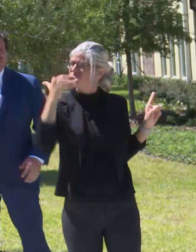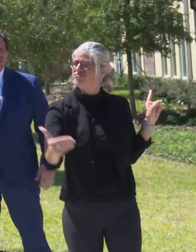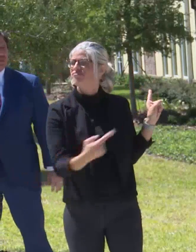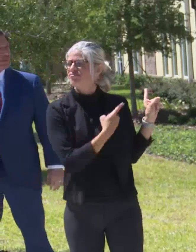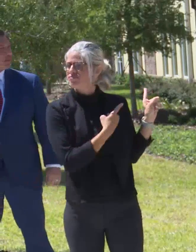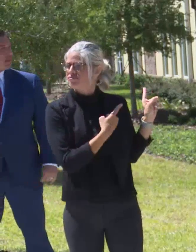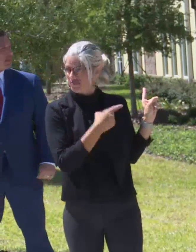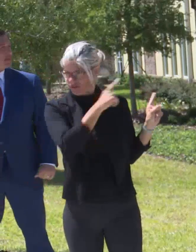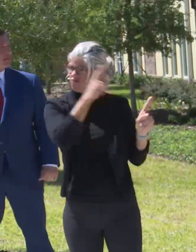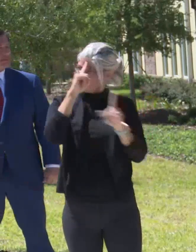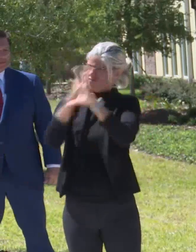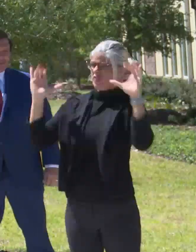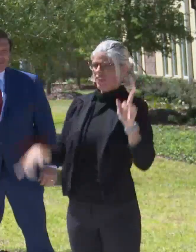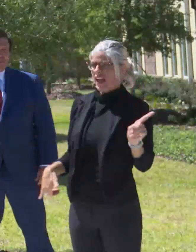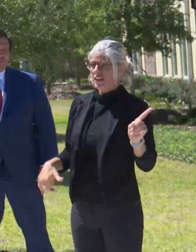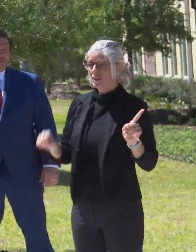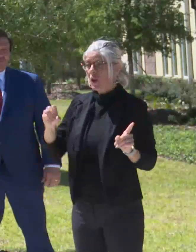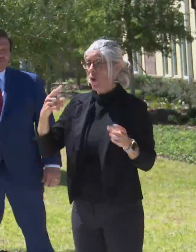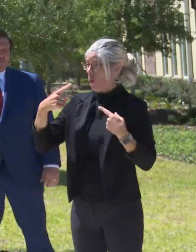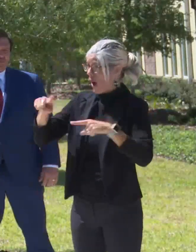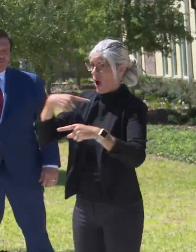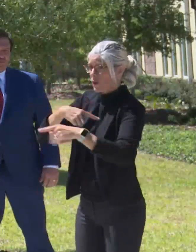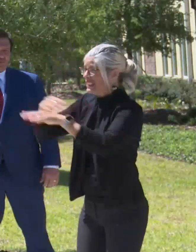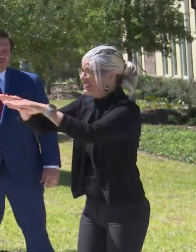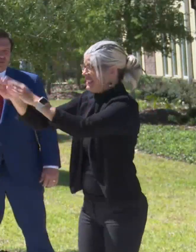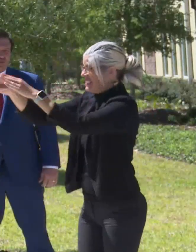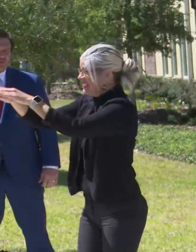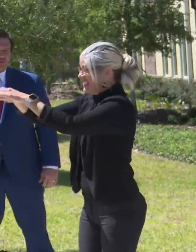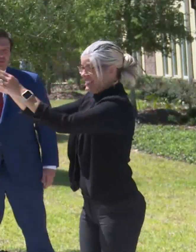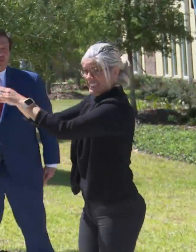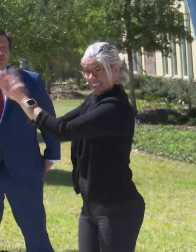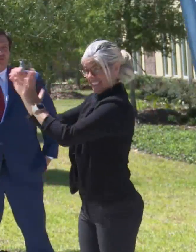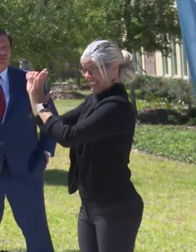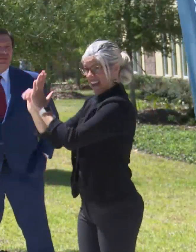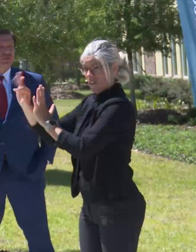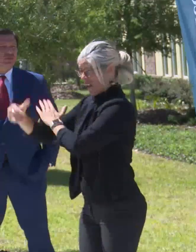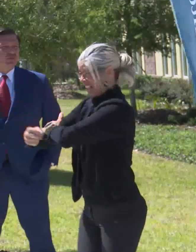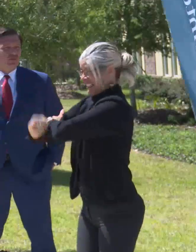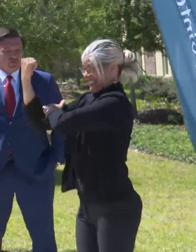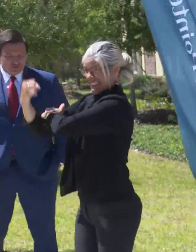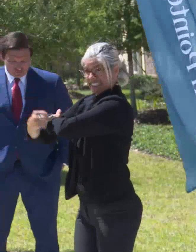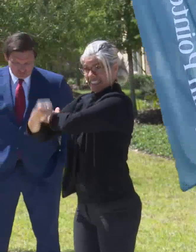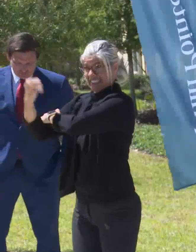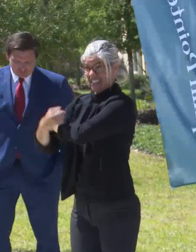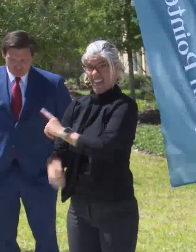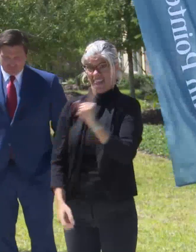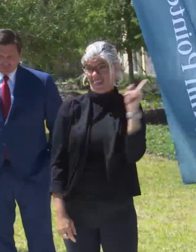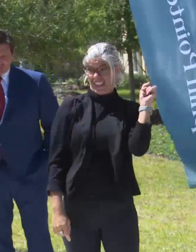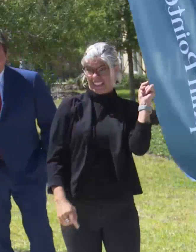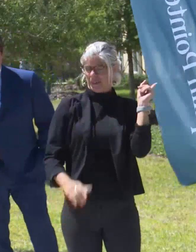While we reopen the state, this becomes even more.